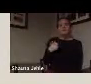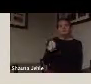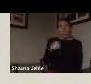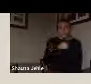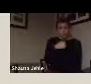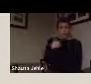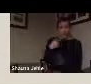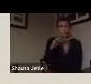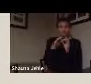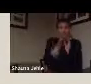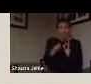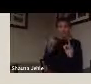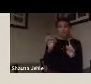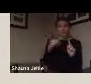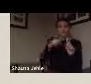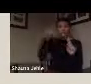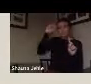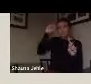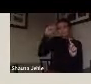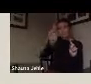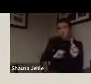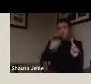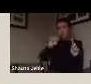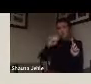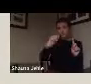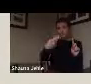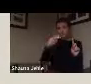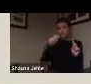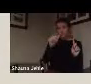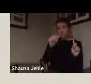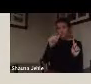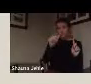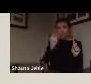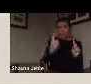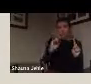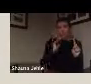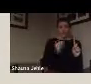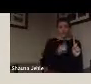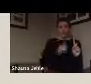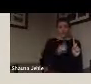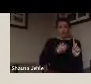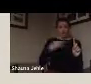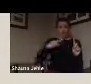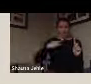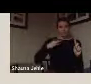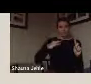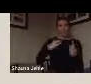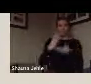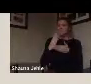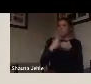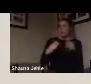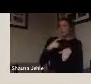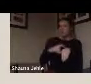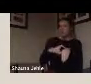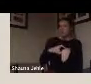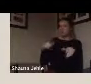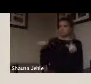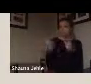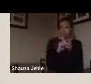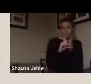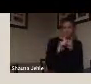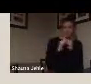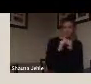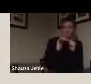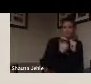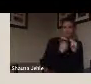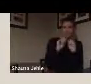interpreters. Sean is one of our volunteer interpreters. She's very, very, very part-time affiliated with our team. And